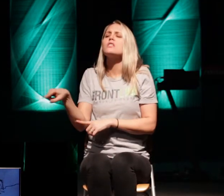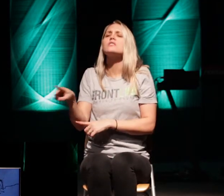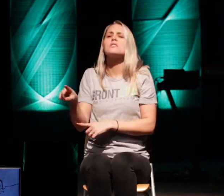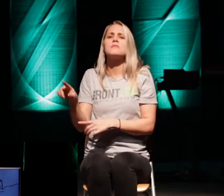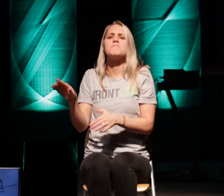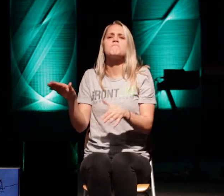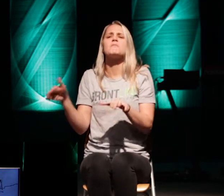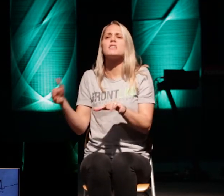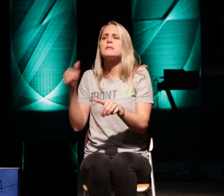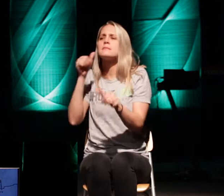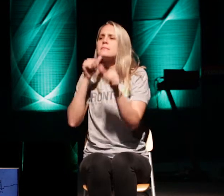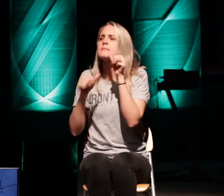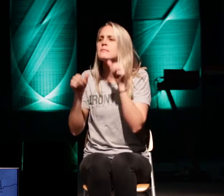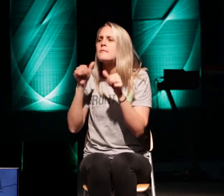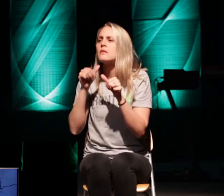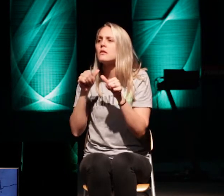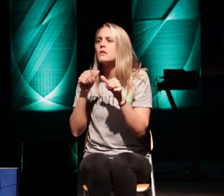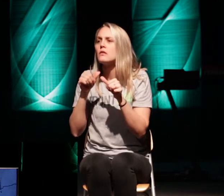That's messed up.